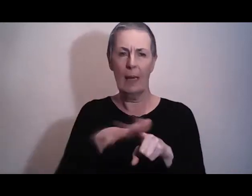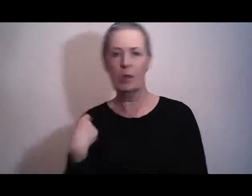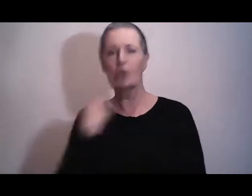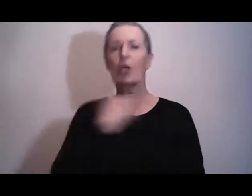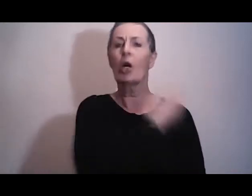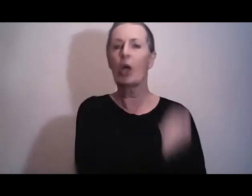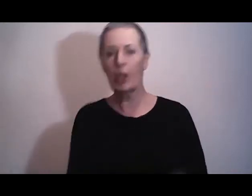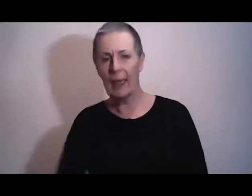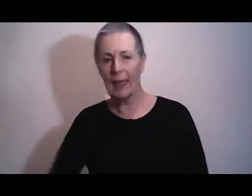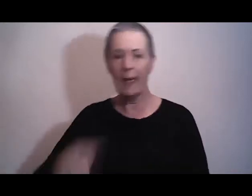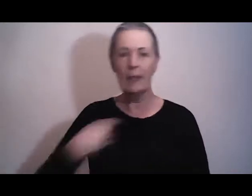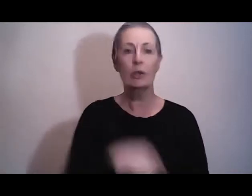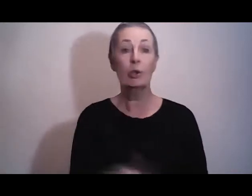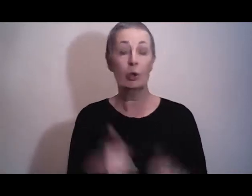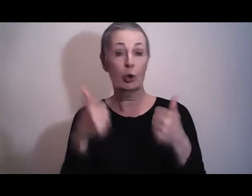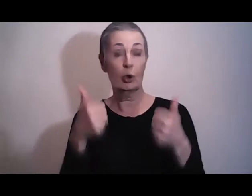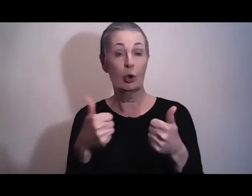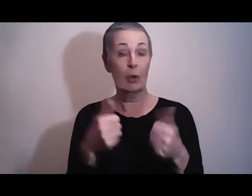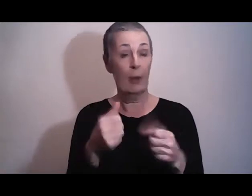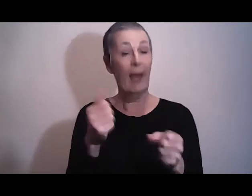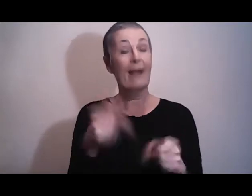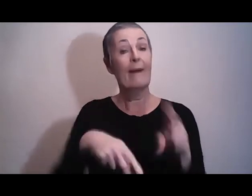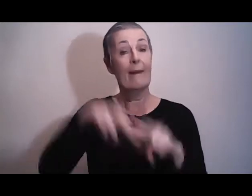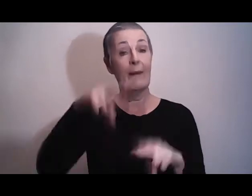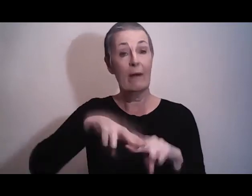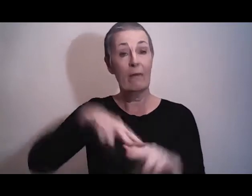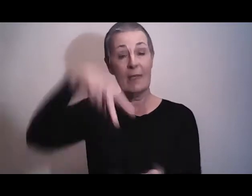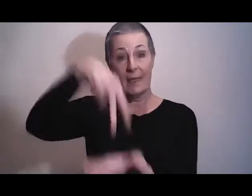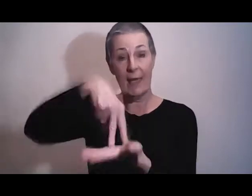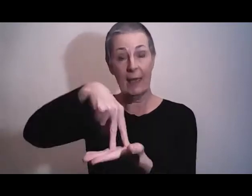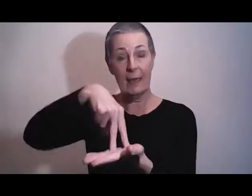doing it standing, it strengthens your legs. Okay.